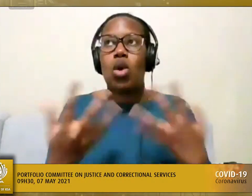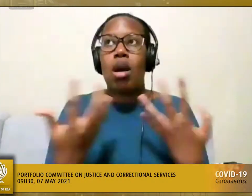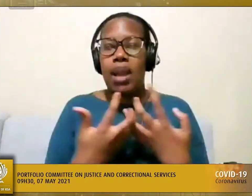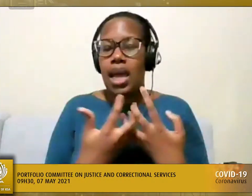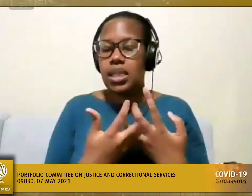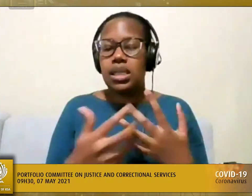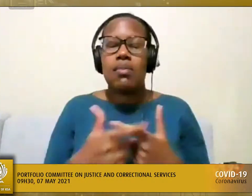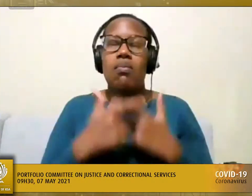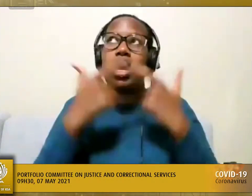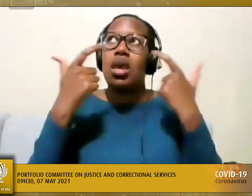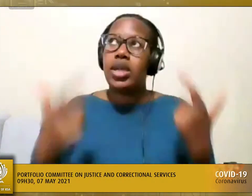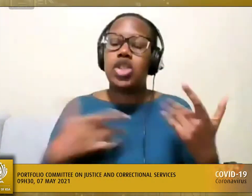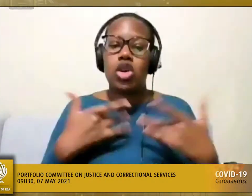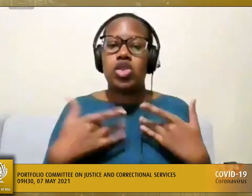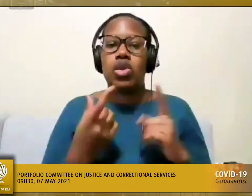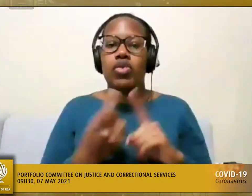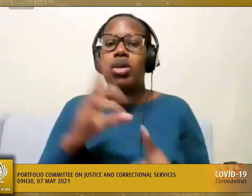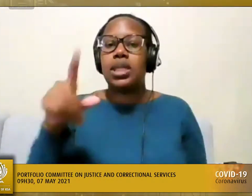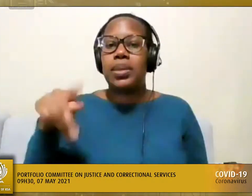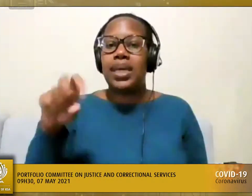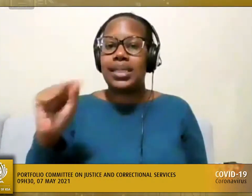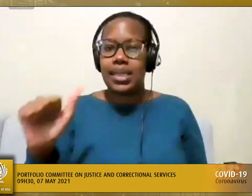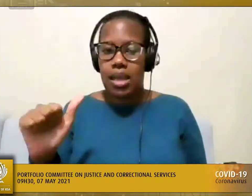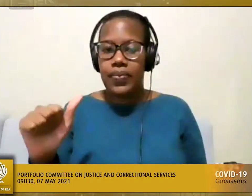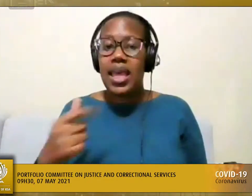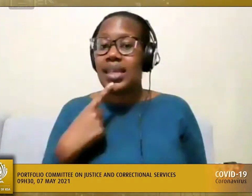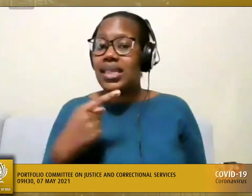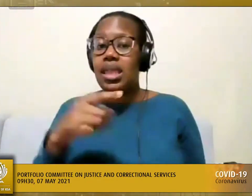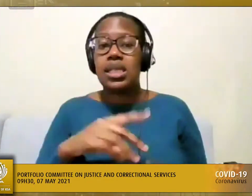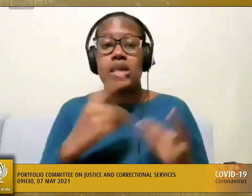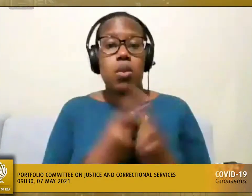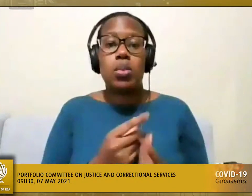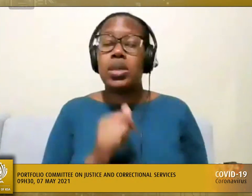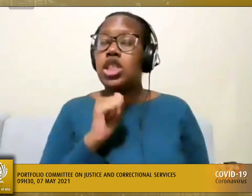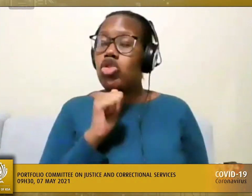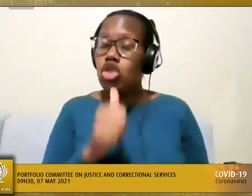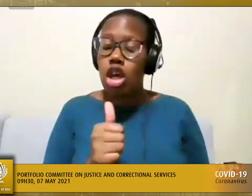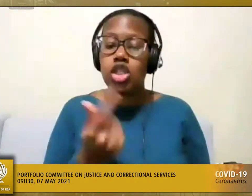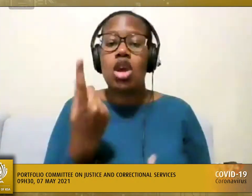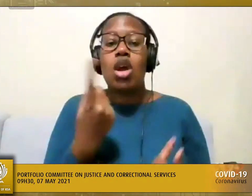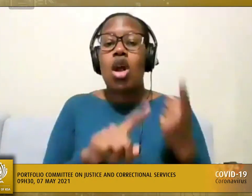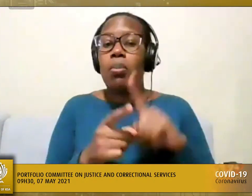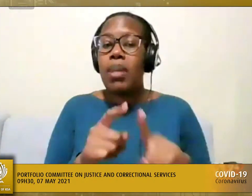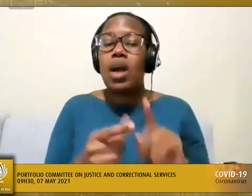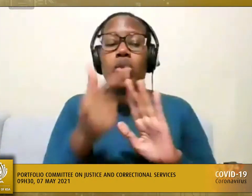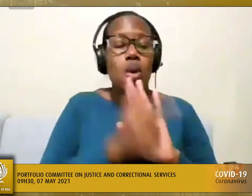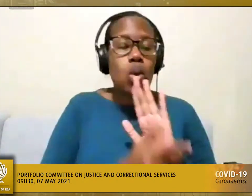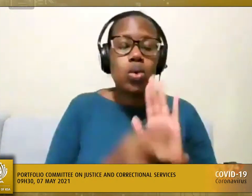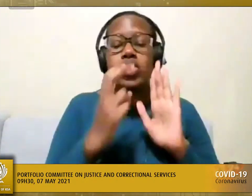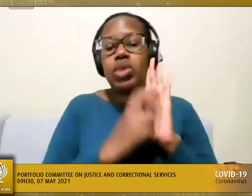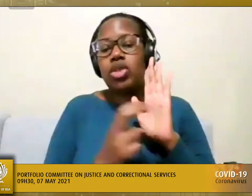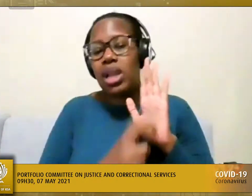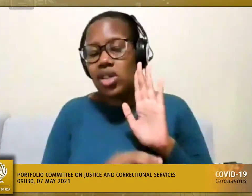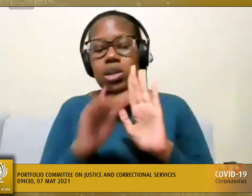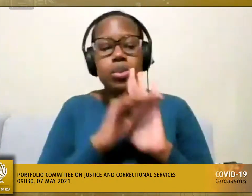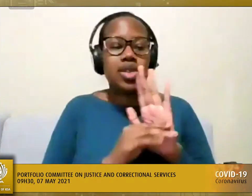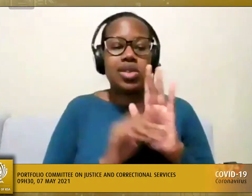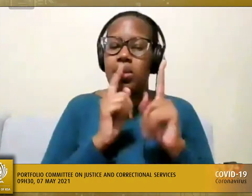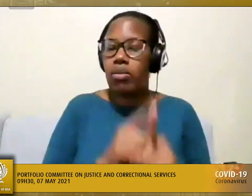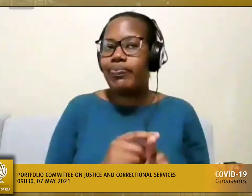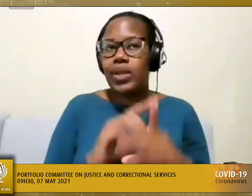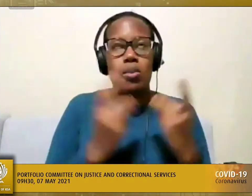been a major concern from dpsa that this department has not been in the habit of complying with laws regulation prescripts and directives